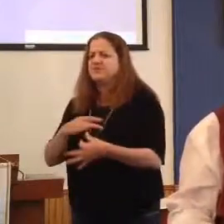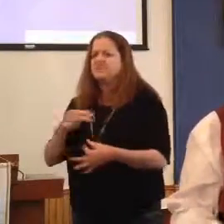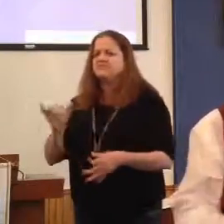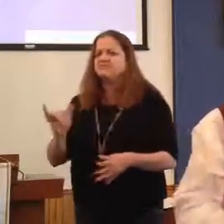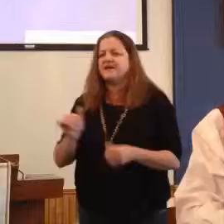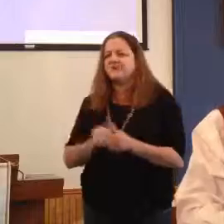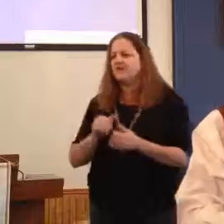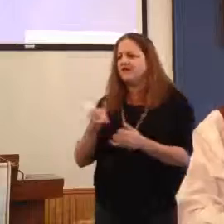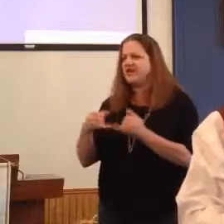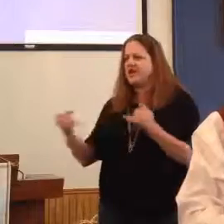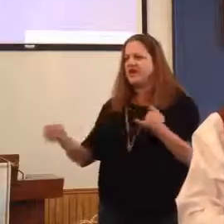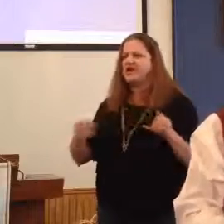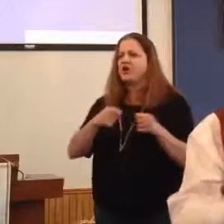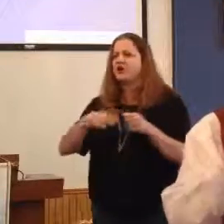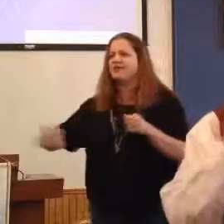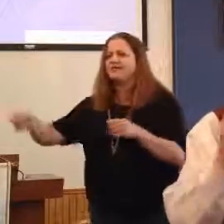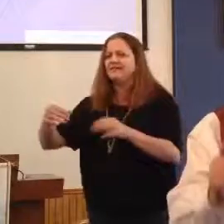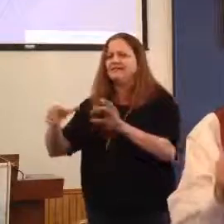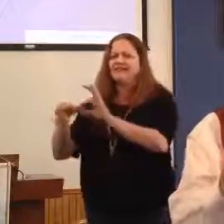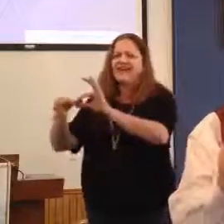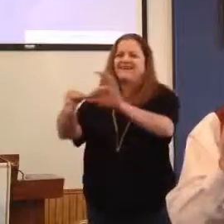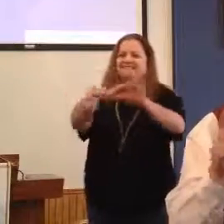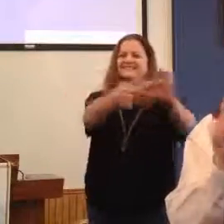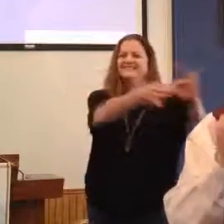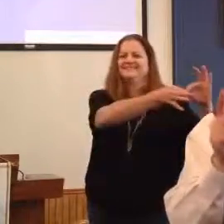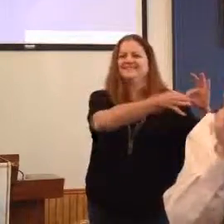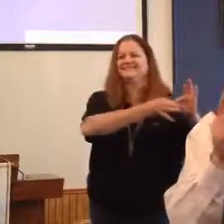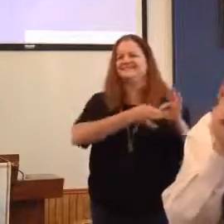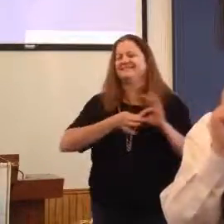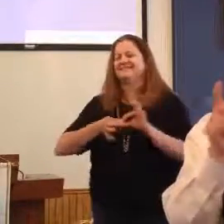connecting us. And then